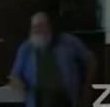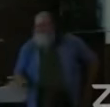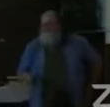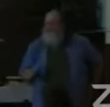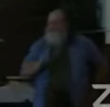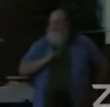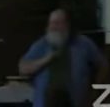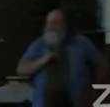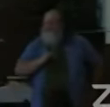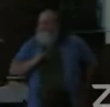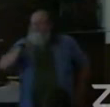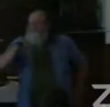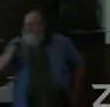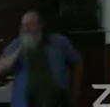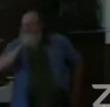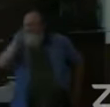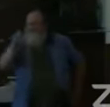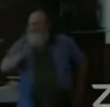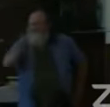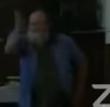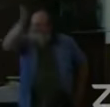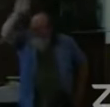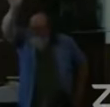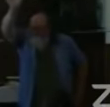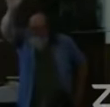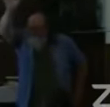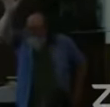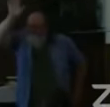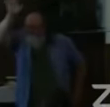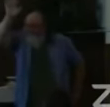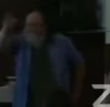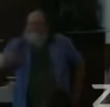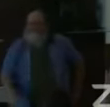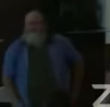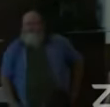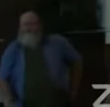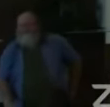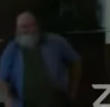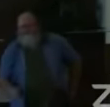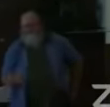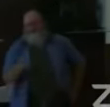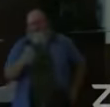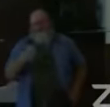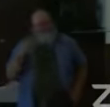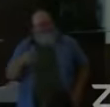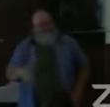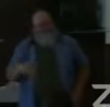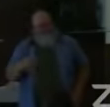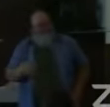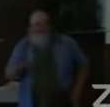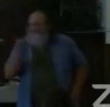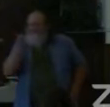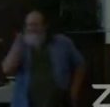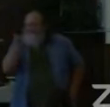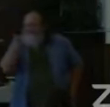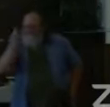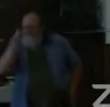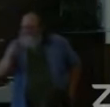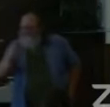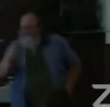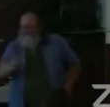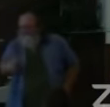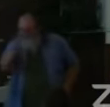I'm going to ask you just to raise your hand and put it back down so I know how to pray for you. Thank you. God sees your hands. If you need God to intervene in your life, I want